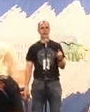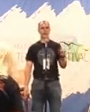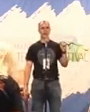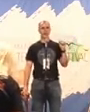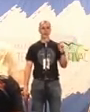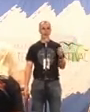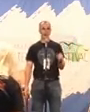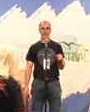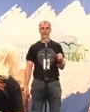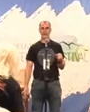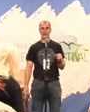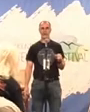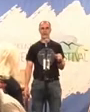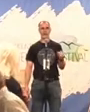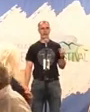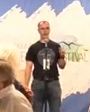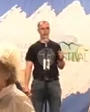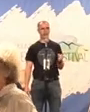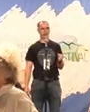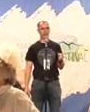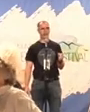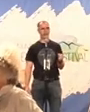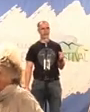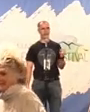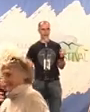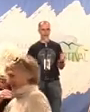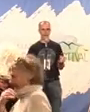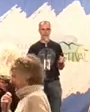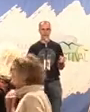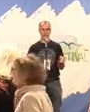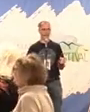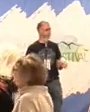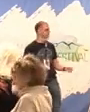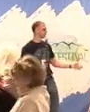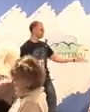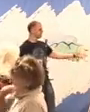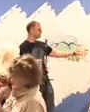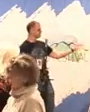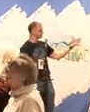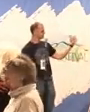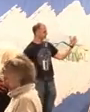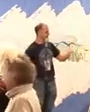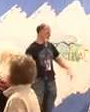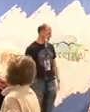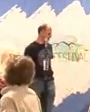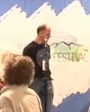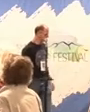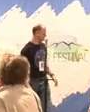close it out, I want to welcome our founders, Dr. Amanda Lawrence and Dr. Ruth Looper.